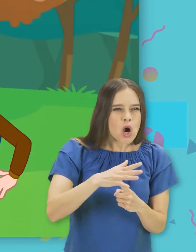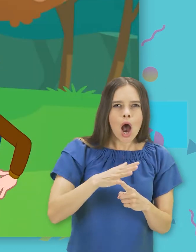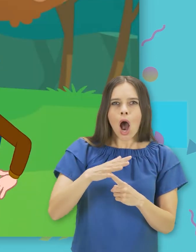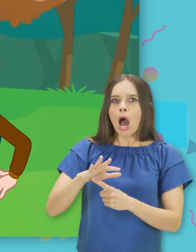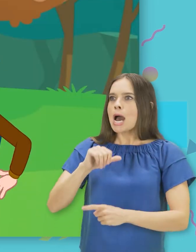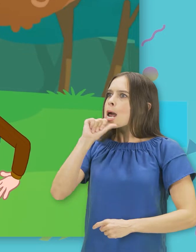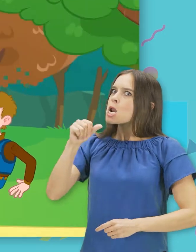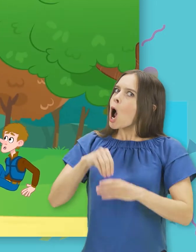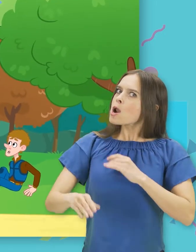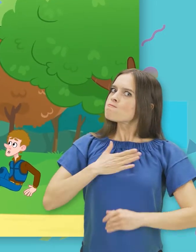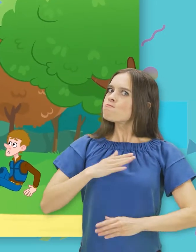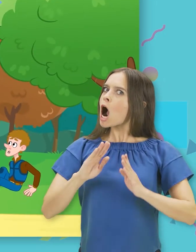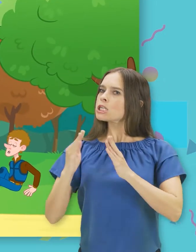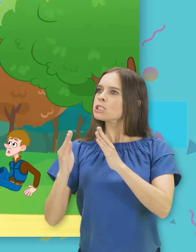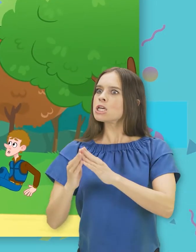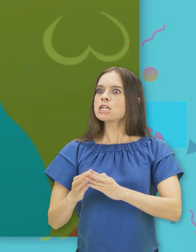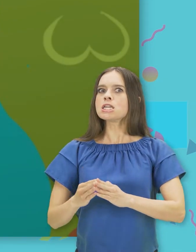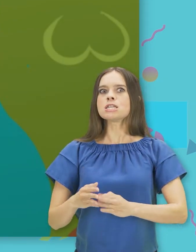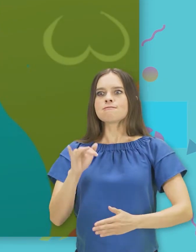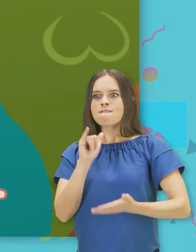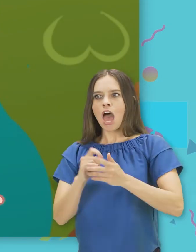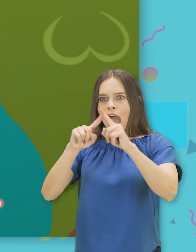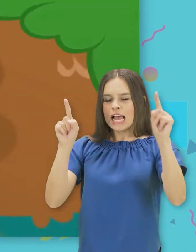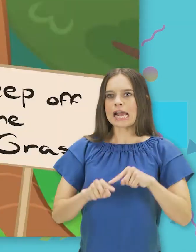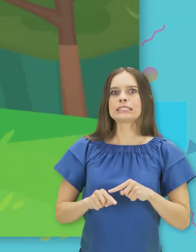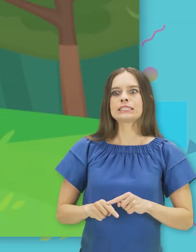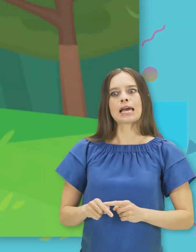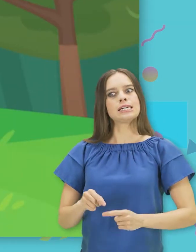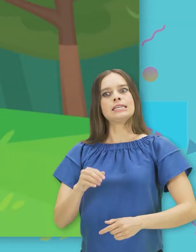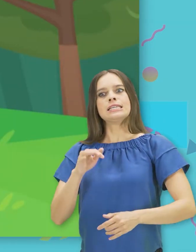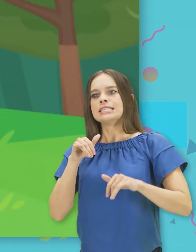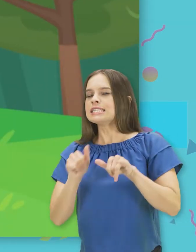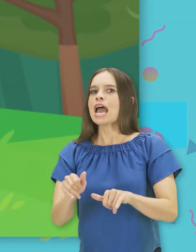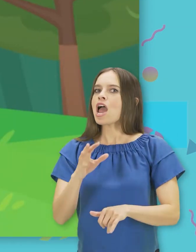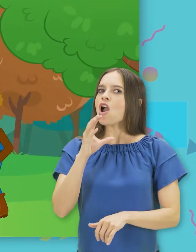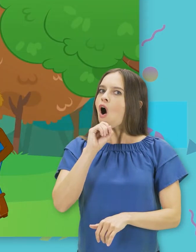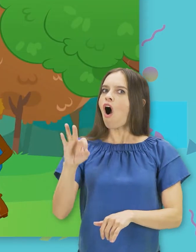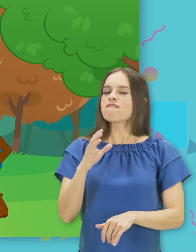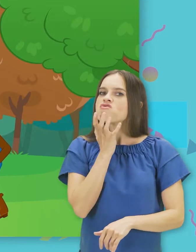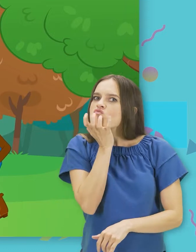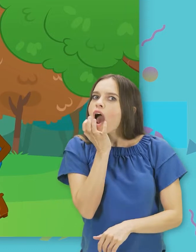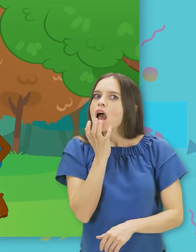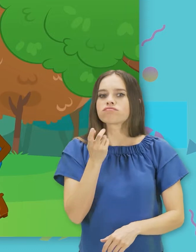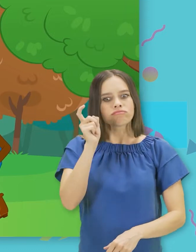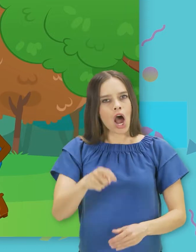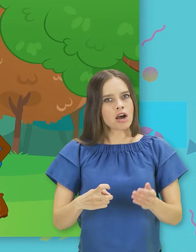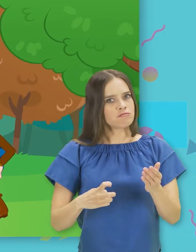Not in my city Not That sign says keep off the grass I'll have to write you a ticket